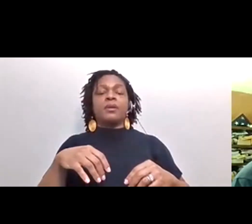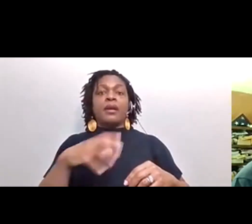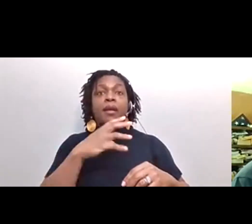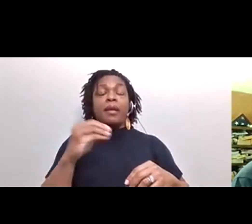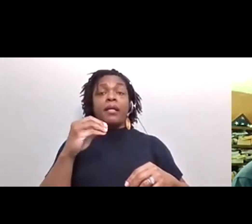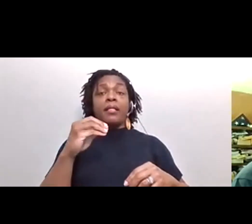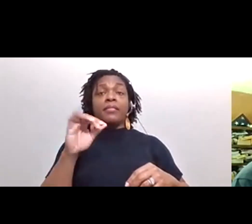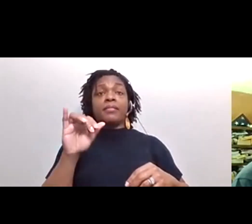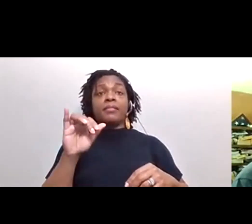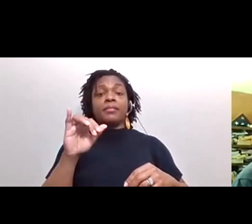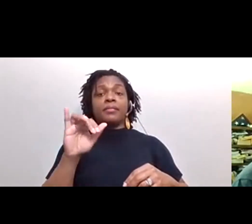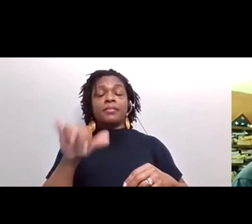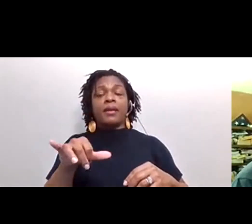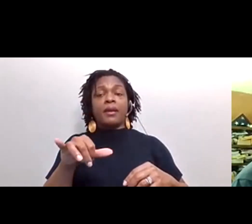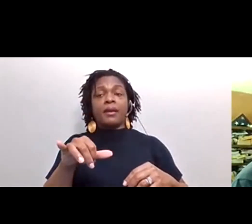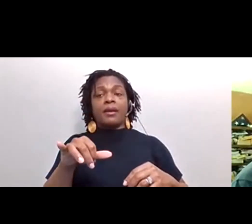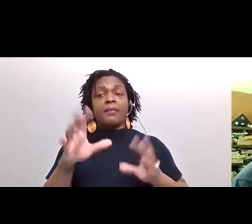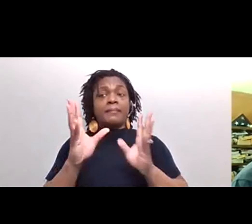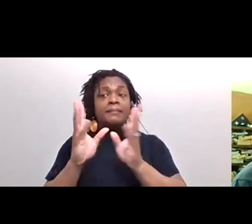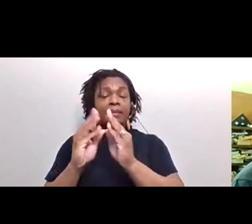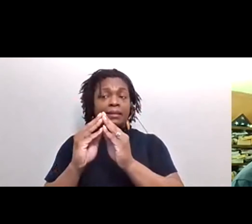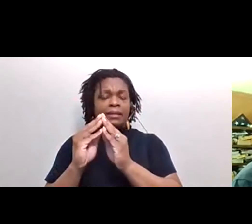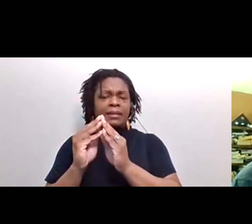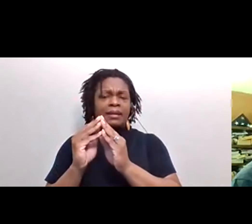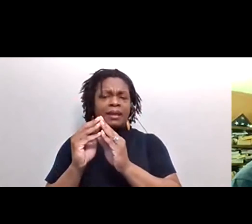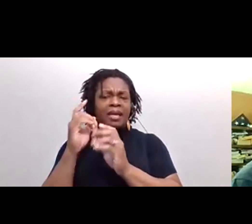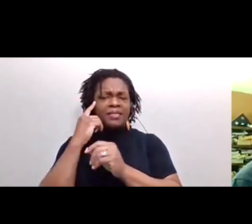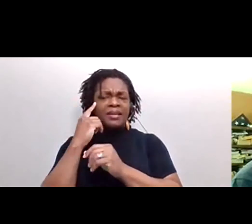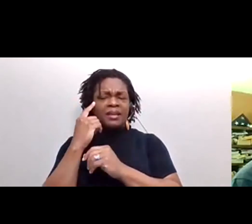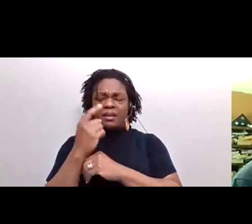was, and Bambi, correct me if I'm wrong, but it was like state